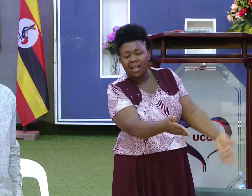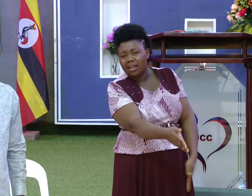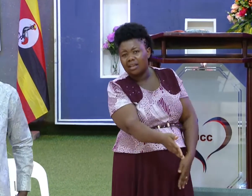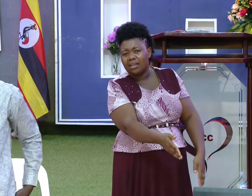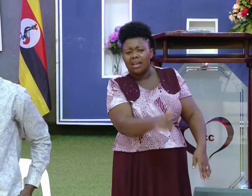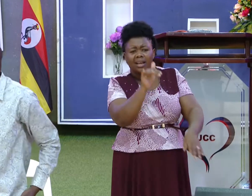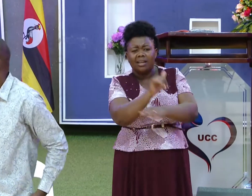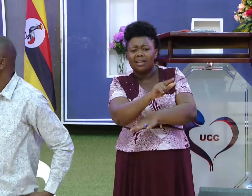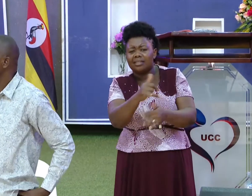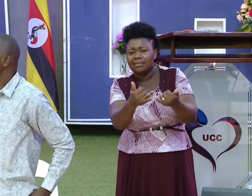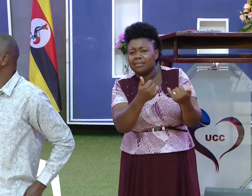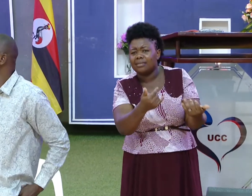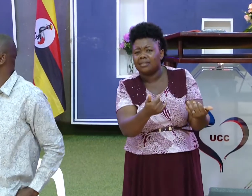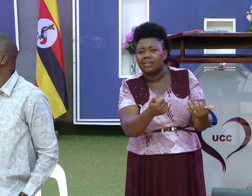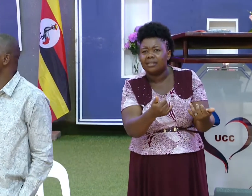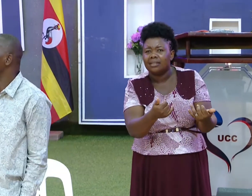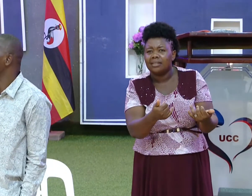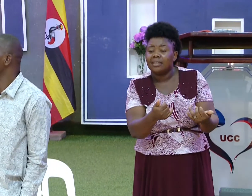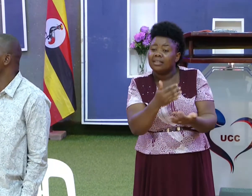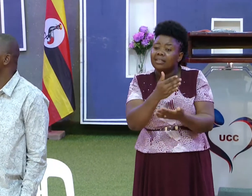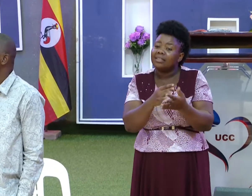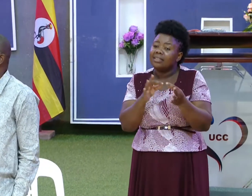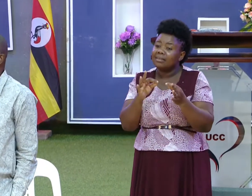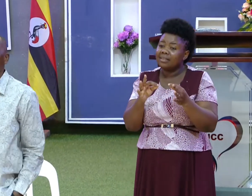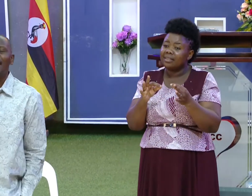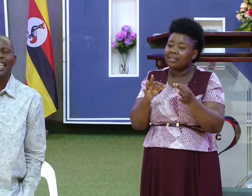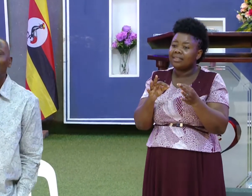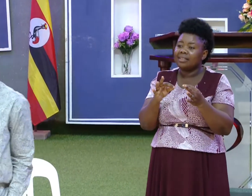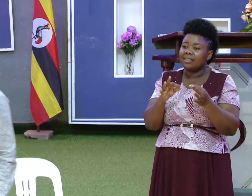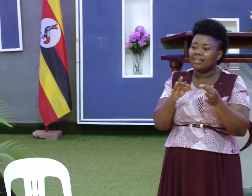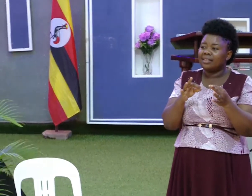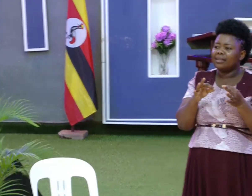down. And I asked,